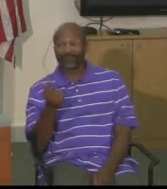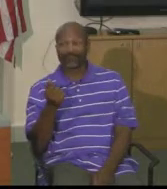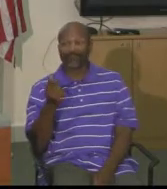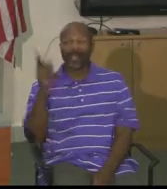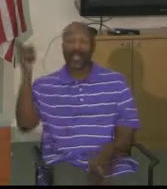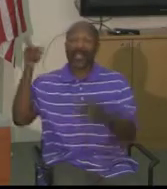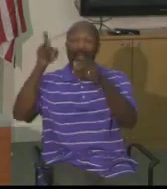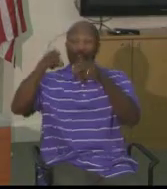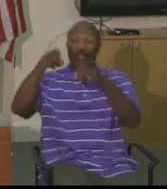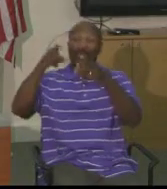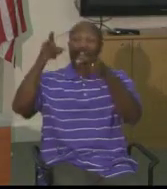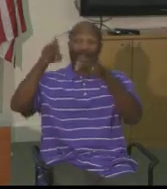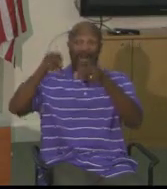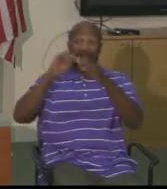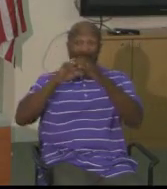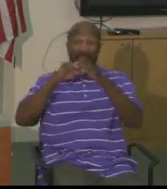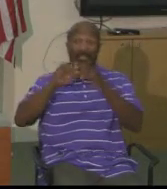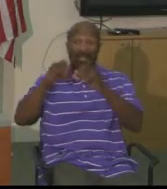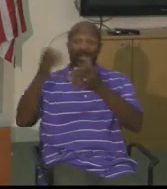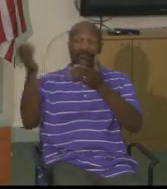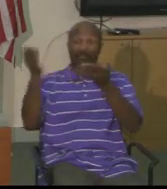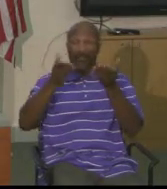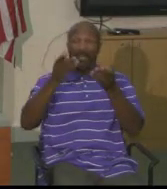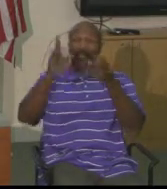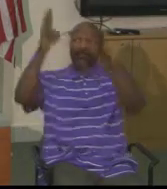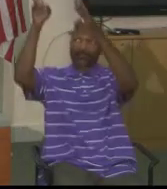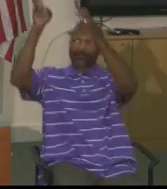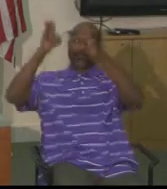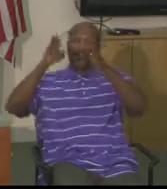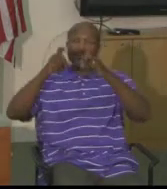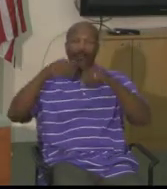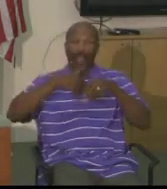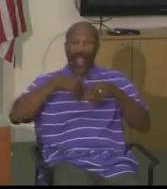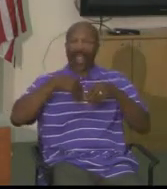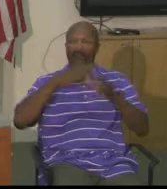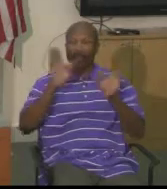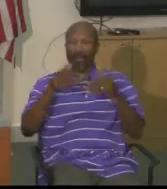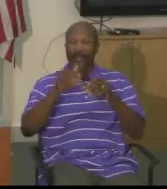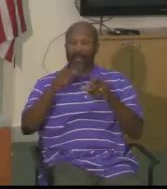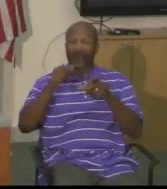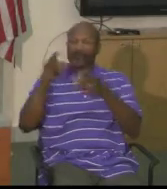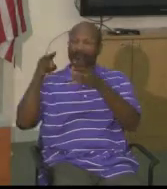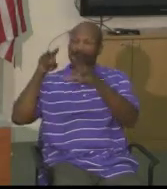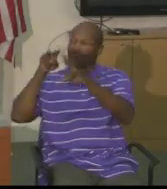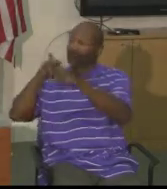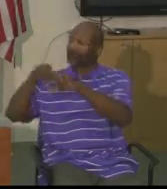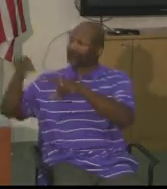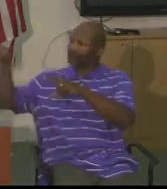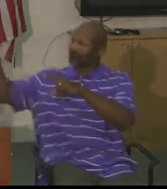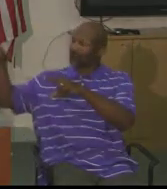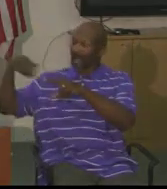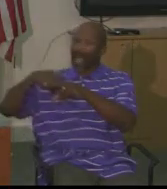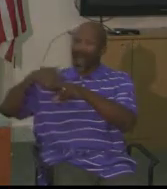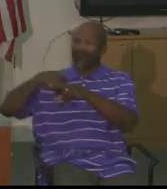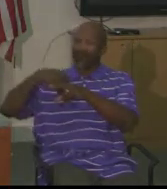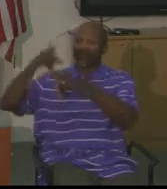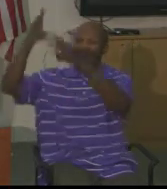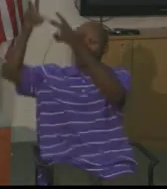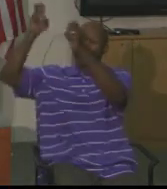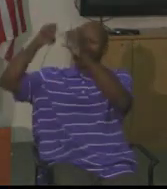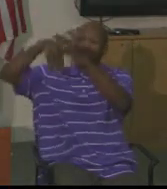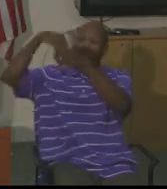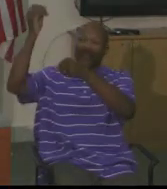No, if you need to have access, I can bring a box. I was telling Jerry that we have a box that will connect to here.